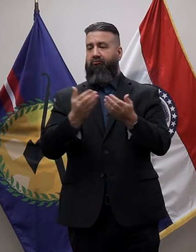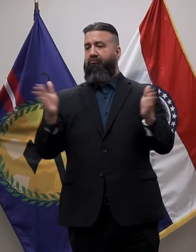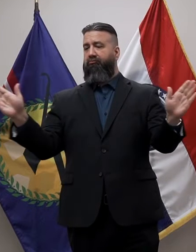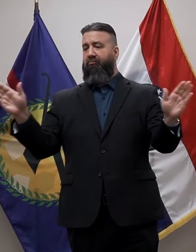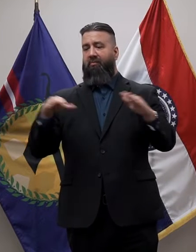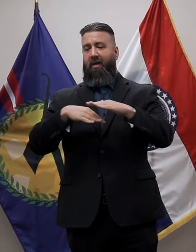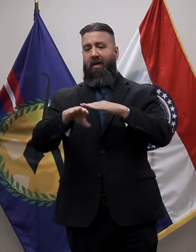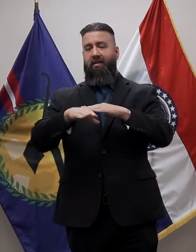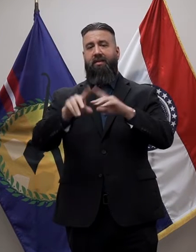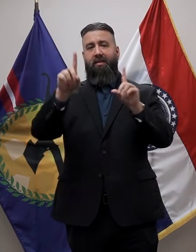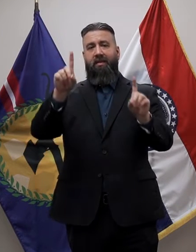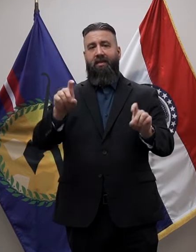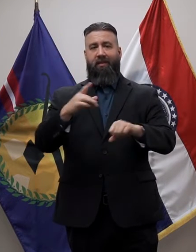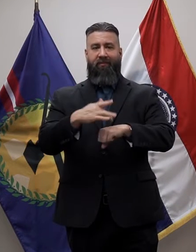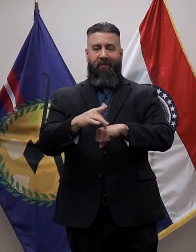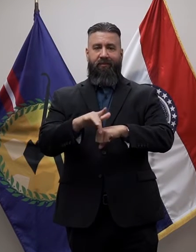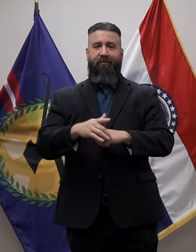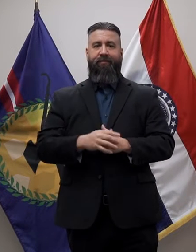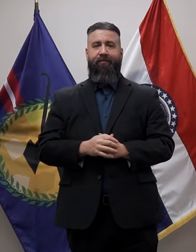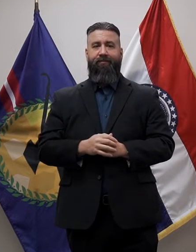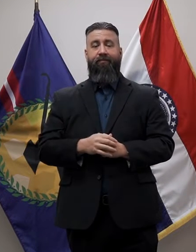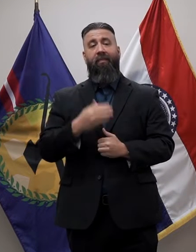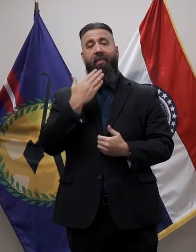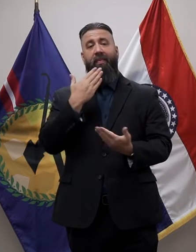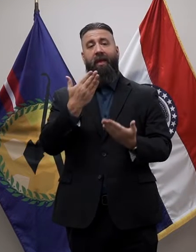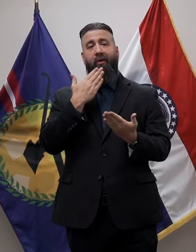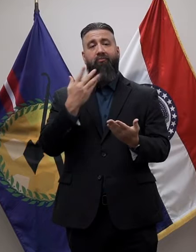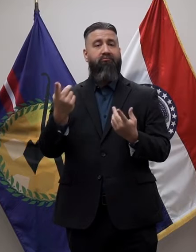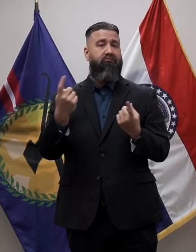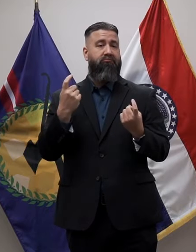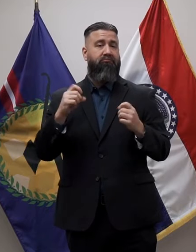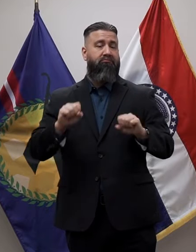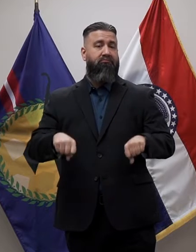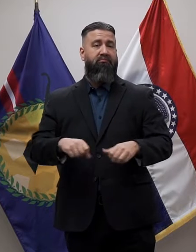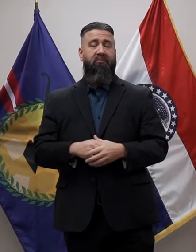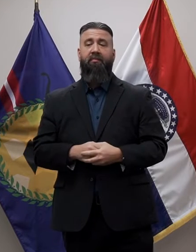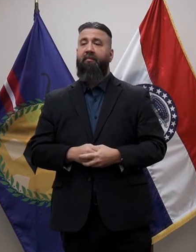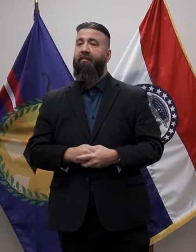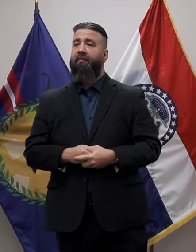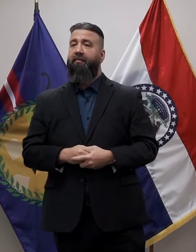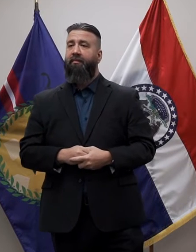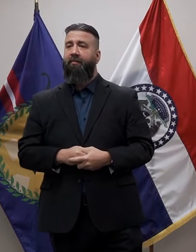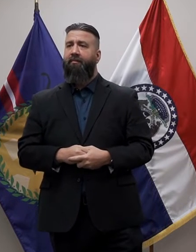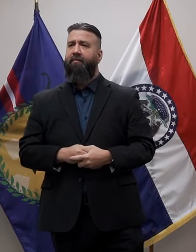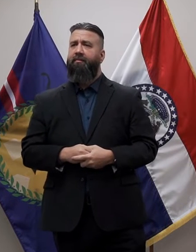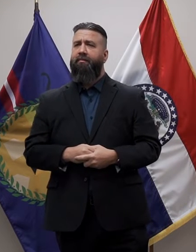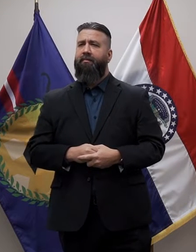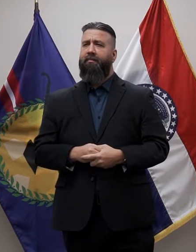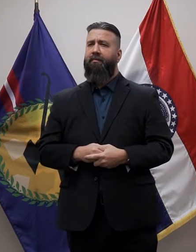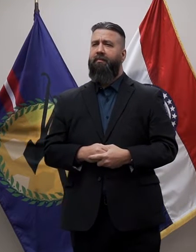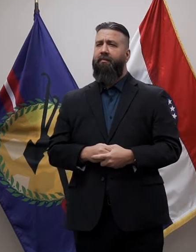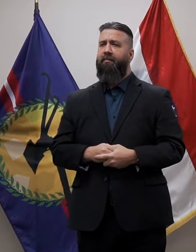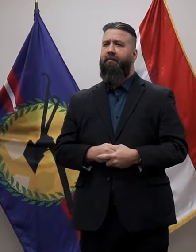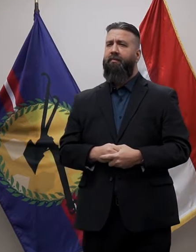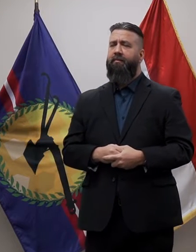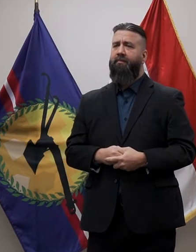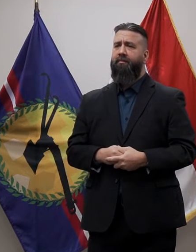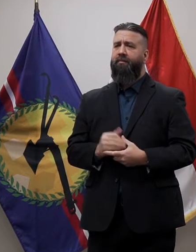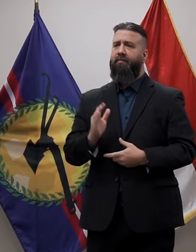everyone. Thank you, and I'd be glad to answer any questions. Going to about the